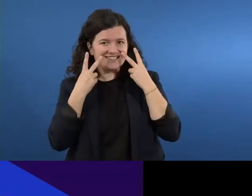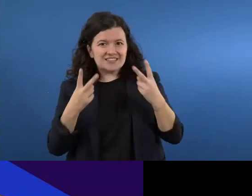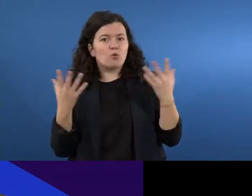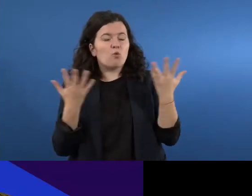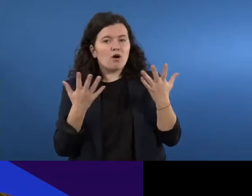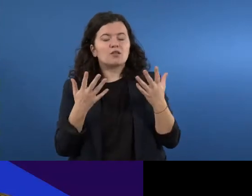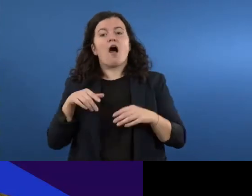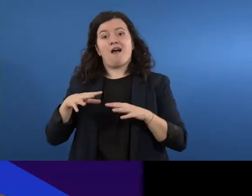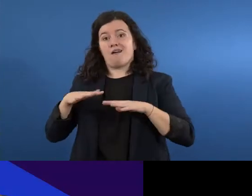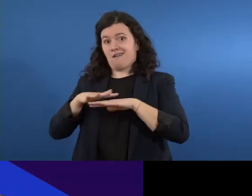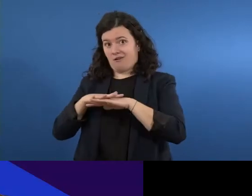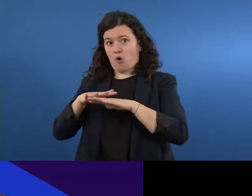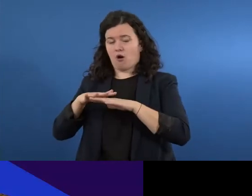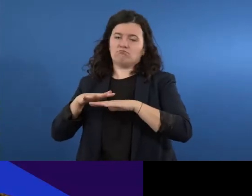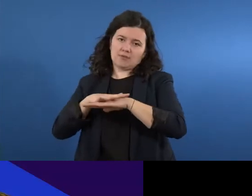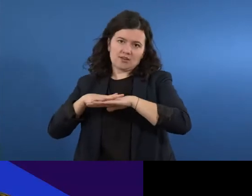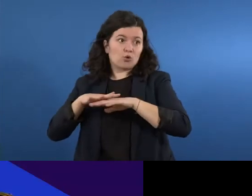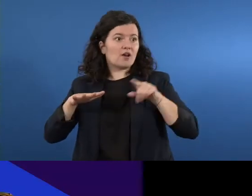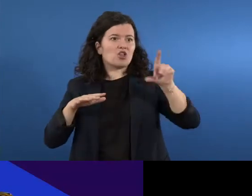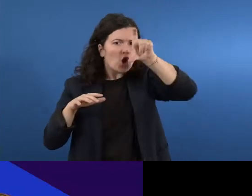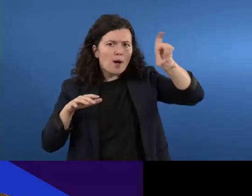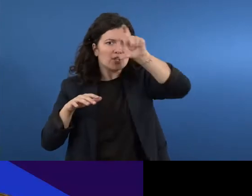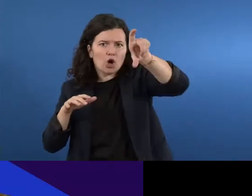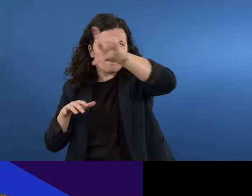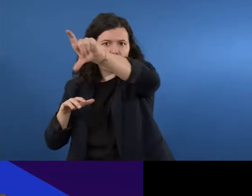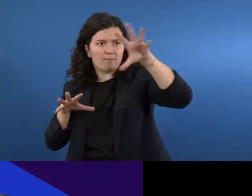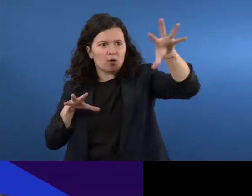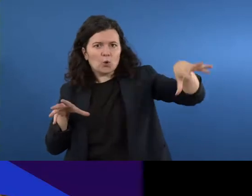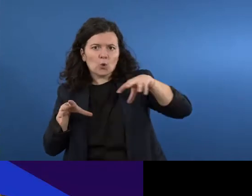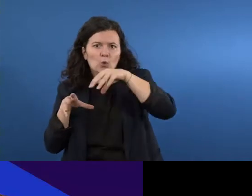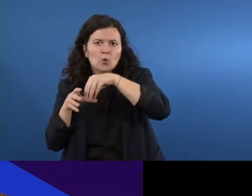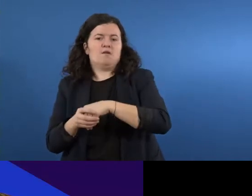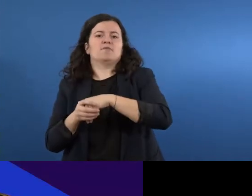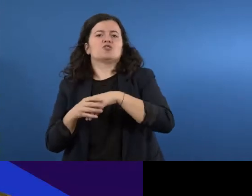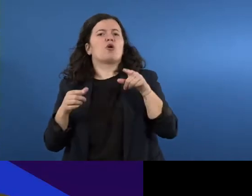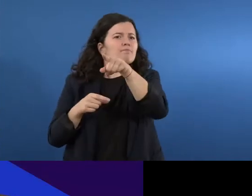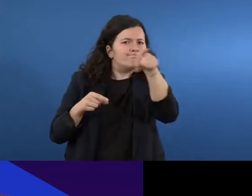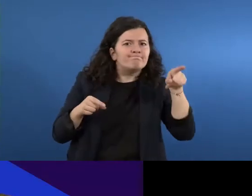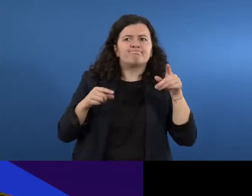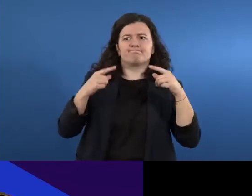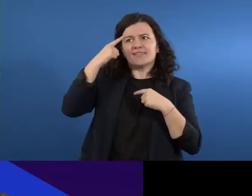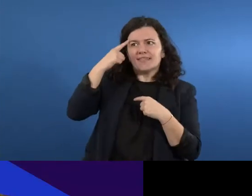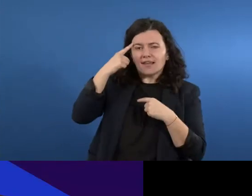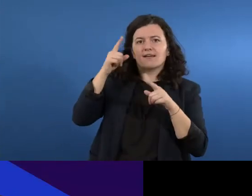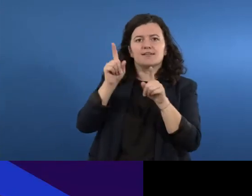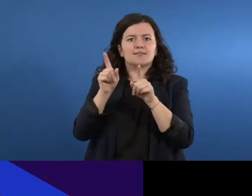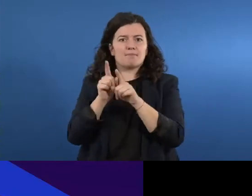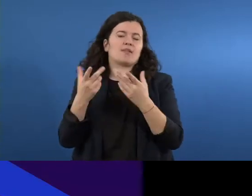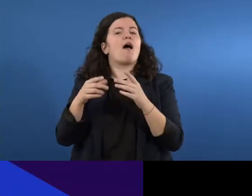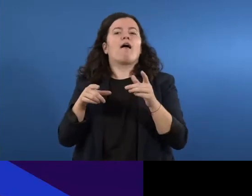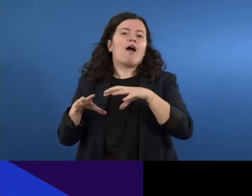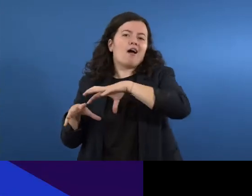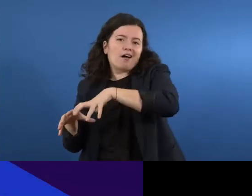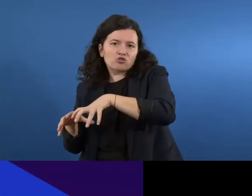to discuss disability issues. We try this as International Labour Organization at global level, but it's so important that national networks like the one in the